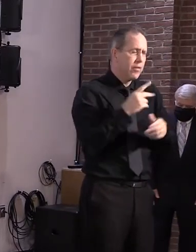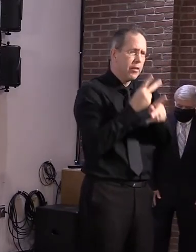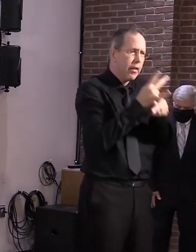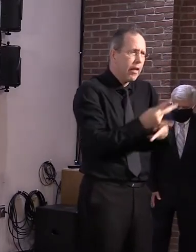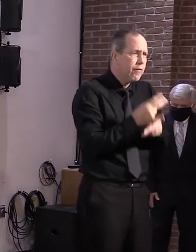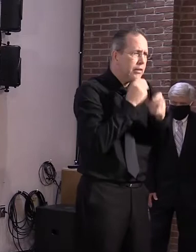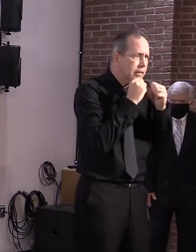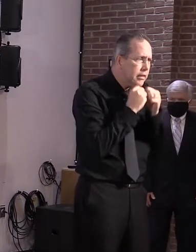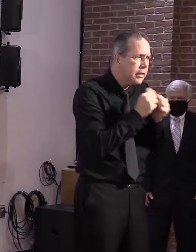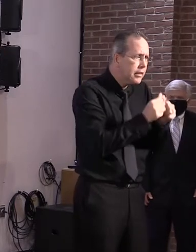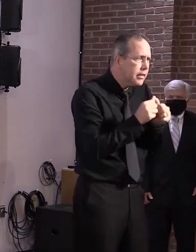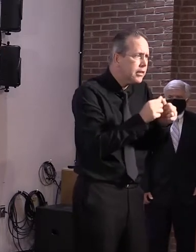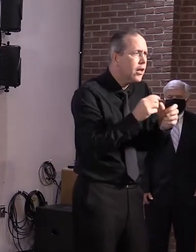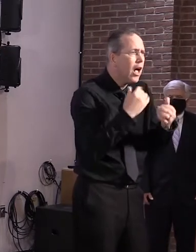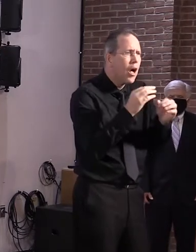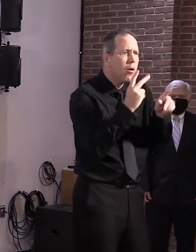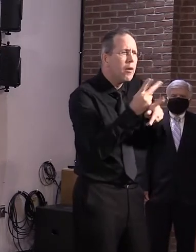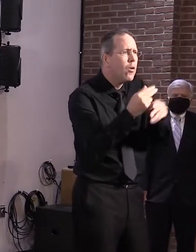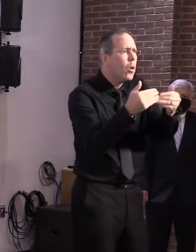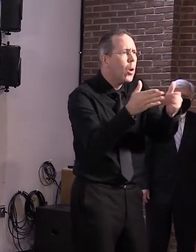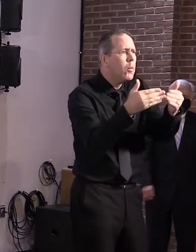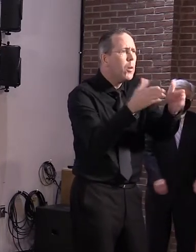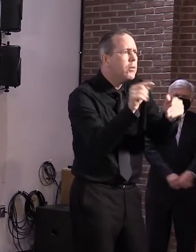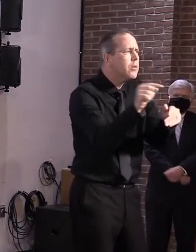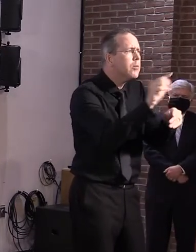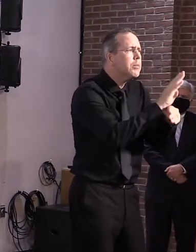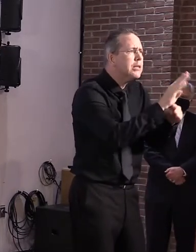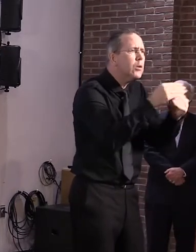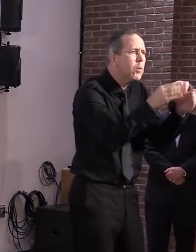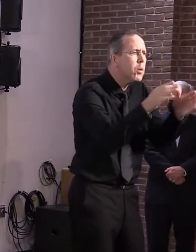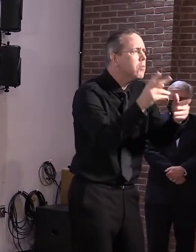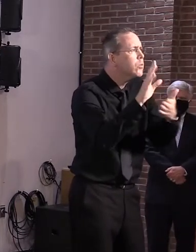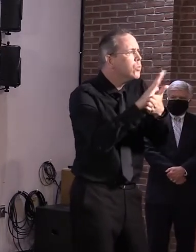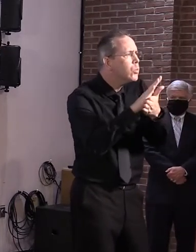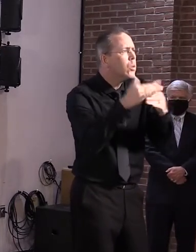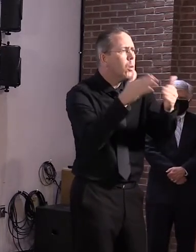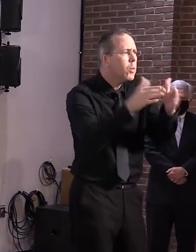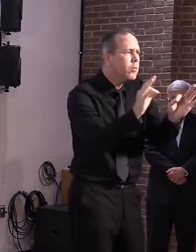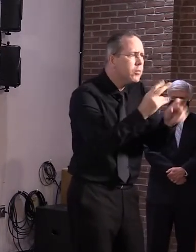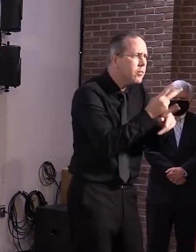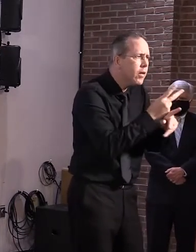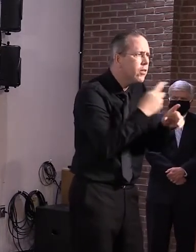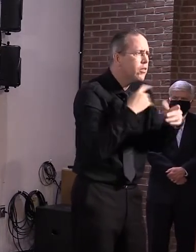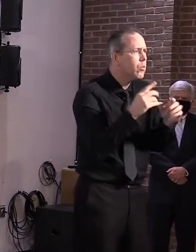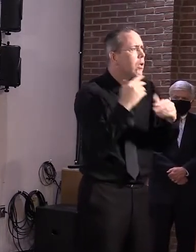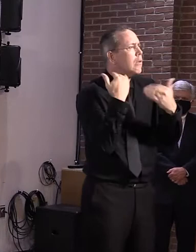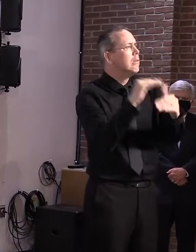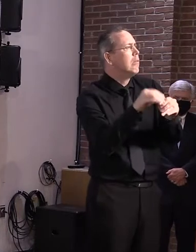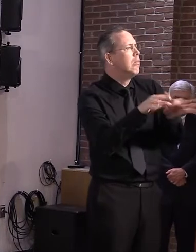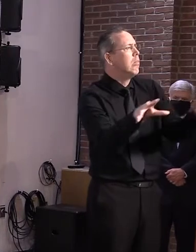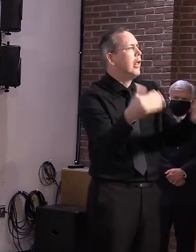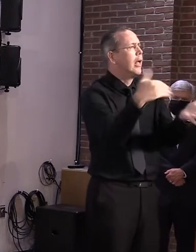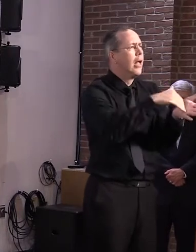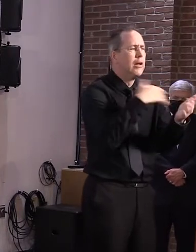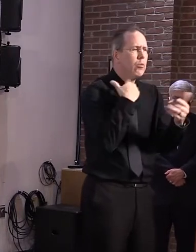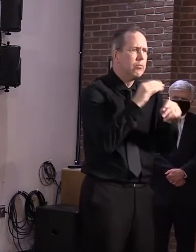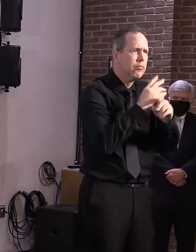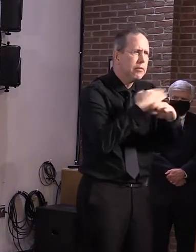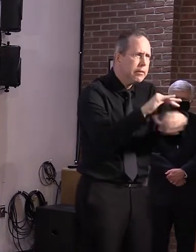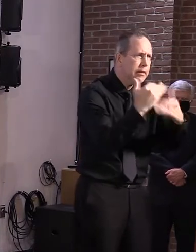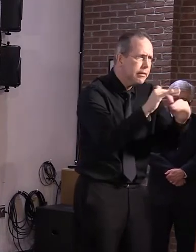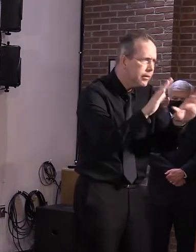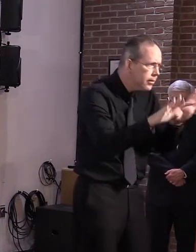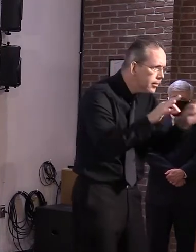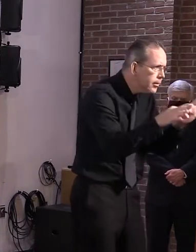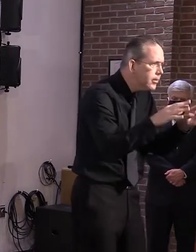by a strong testing and tracing program, while limiting spread and controlling outbreaks. I believe we can